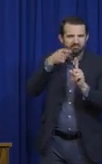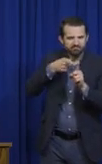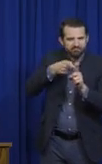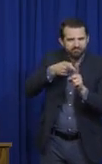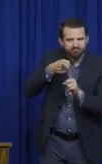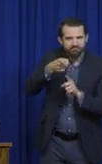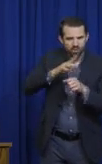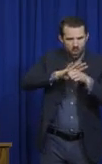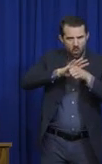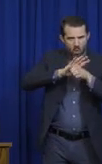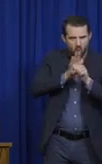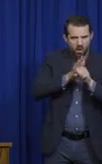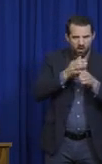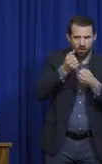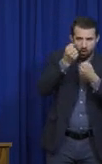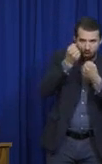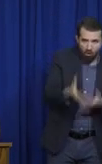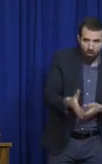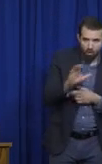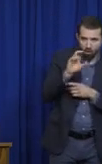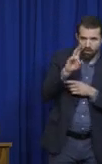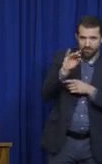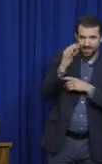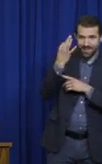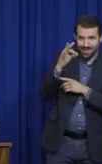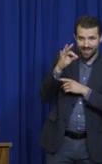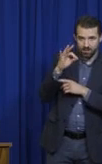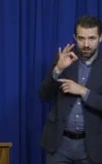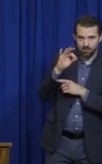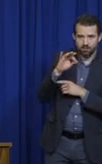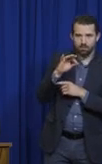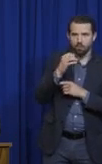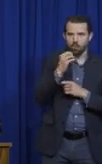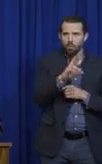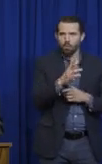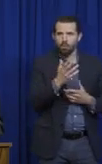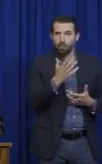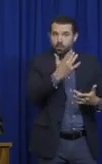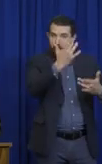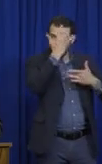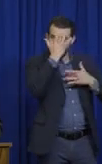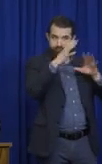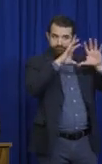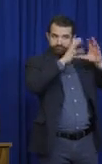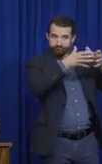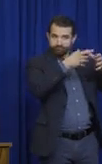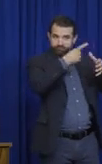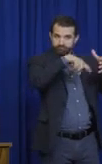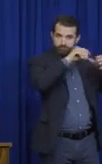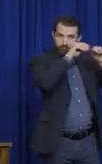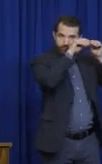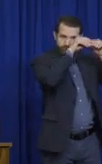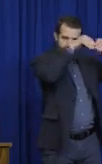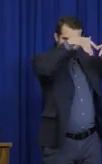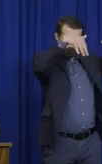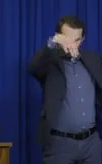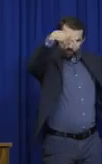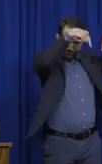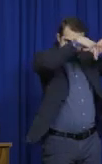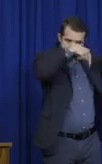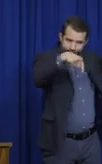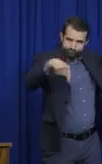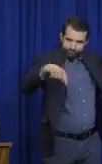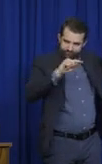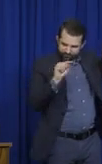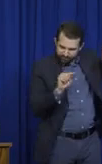causing COVID-19 or any of the cousins of the coronavirus. We also don't know yet whether, even if you have